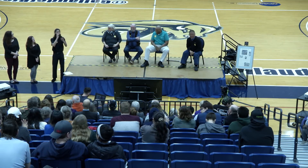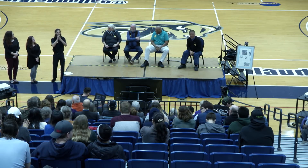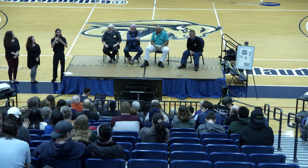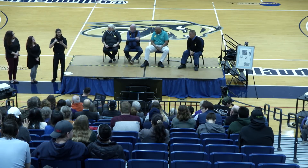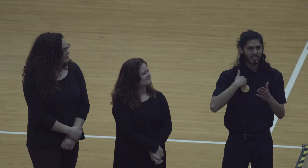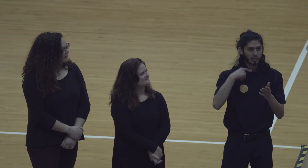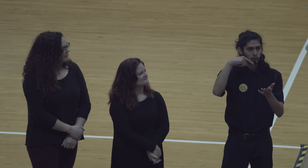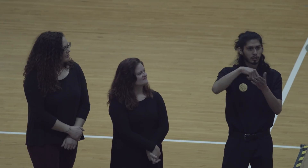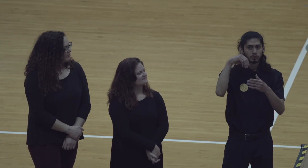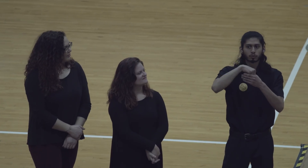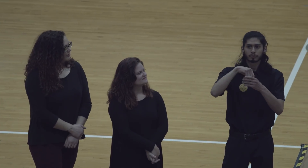did.